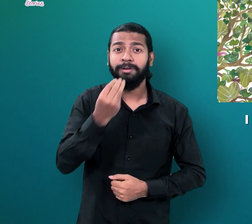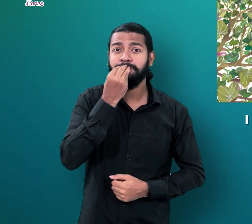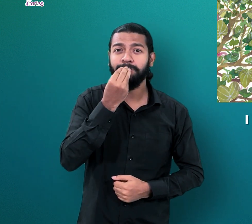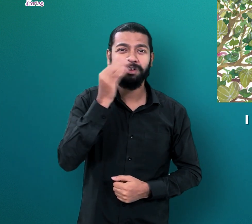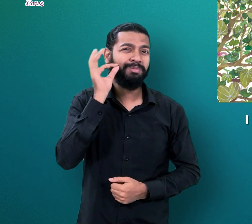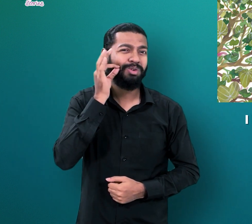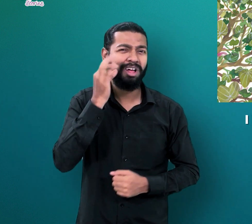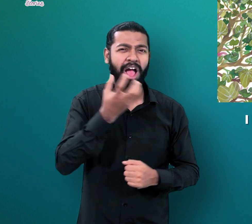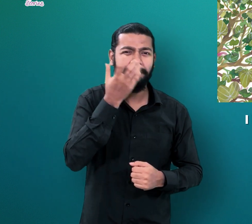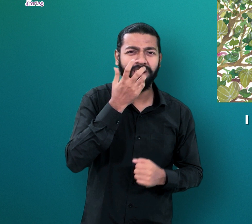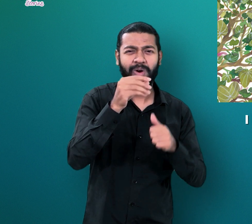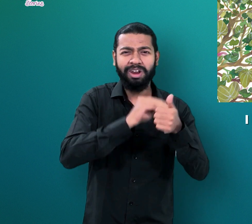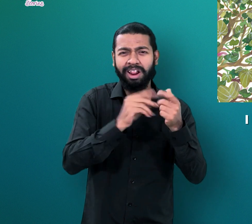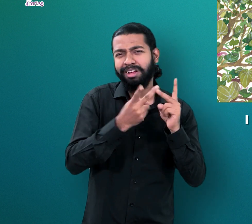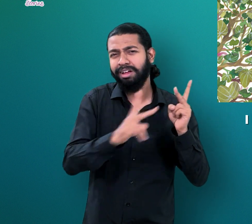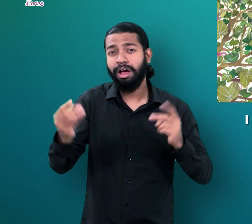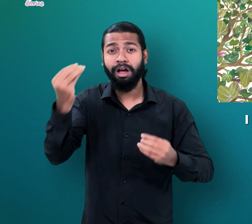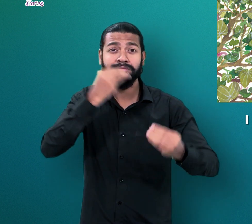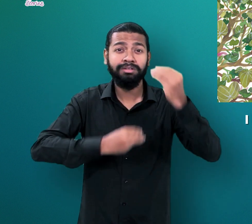I love eating their fruits and smelling their flowers